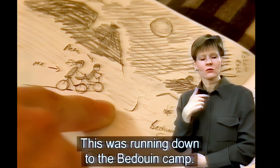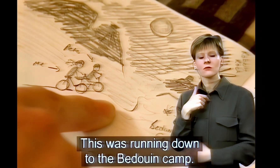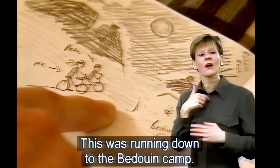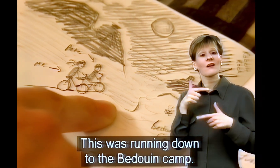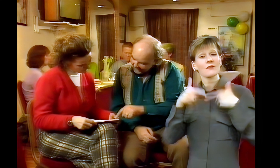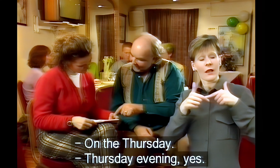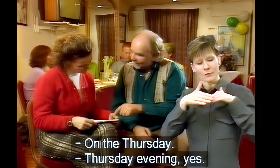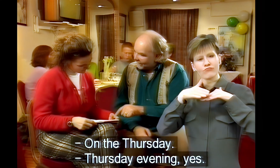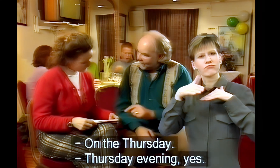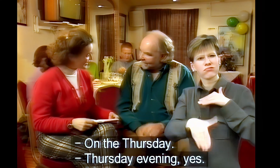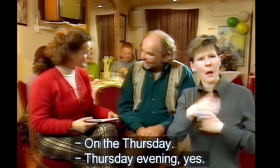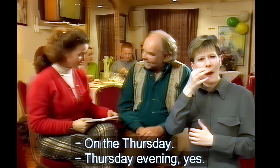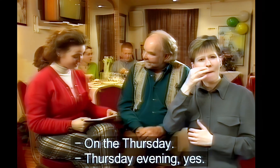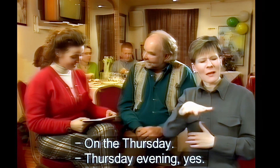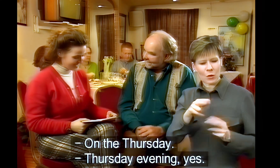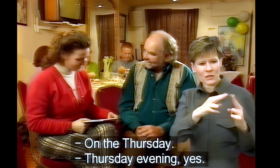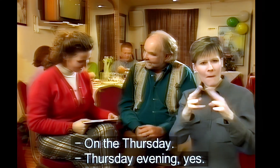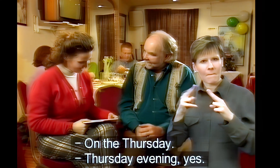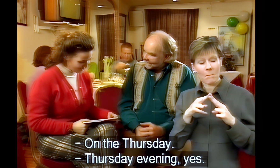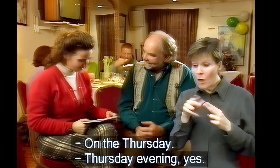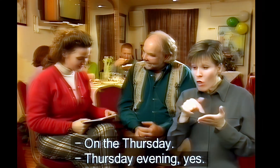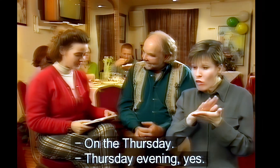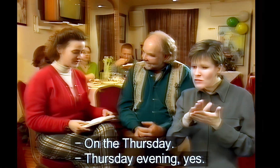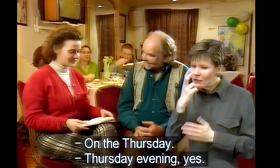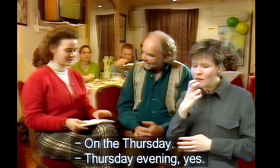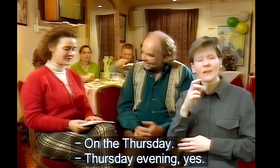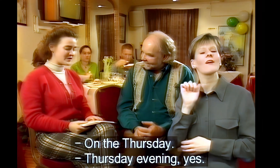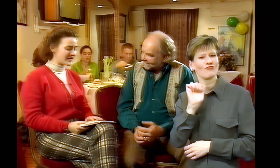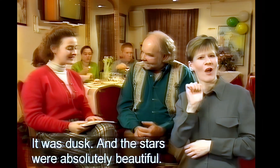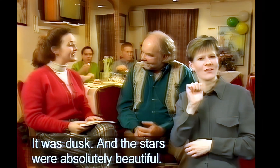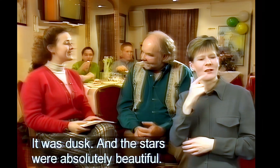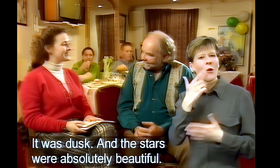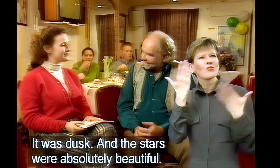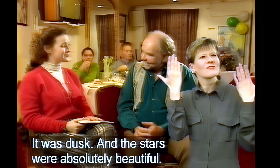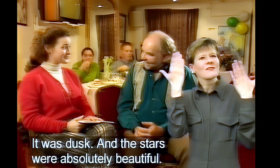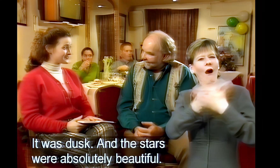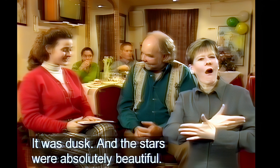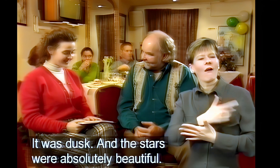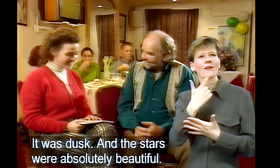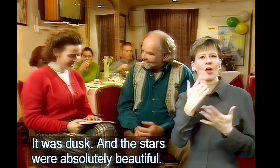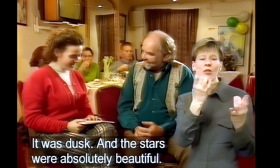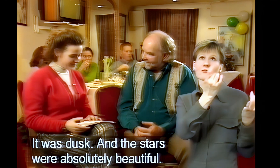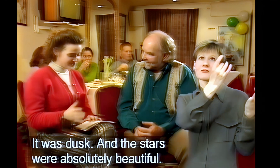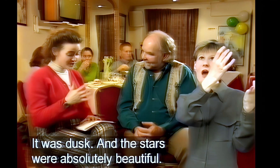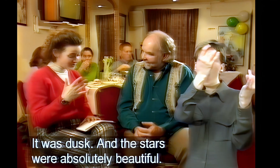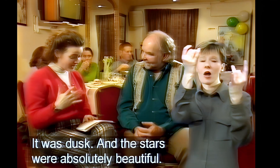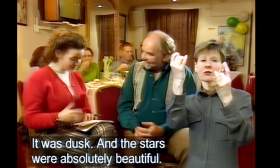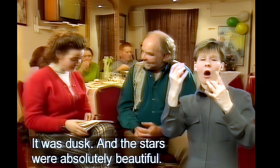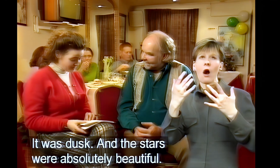Bedouin camp. Oh, on a Thursday? On the Thursday evening, yeah, because it was so beautiful, and we were quite late, and it was dusk. And the stars were absolutely